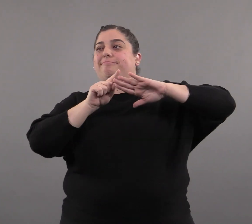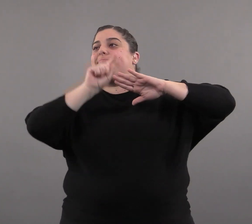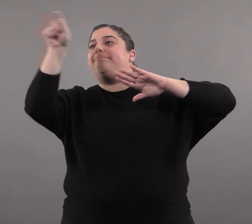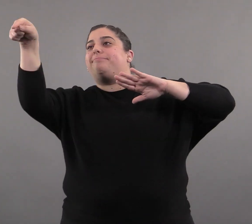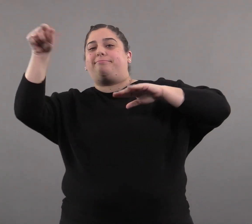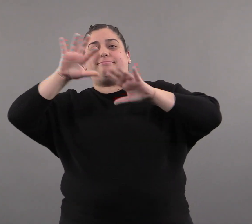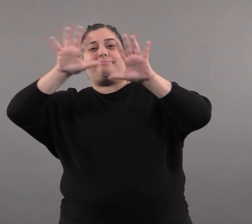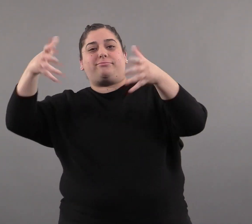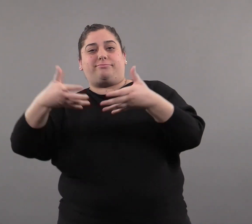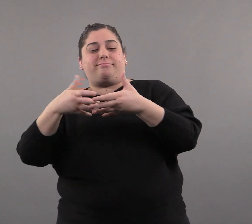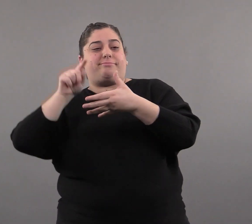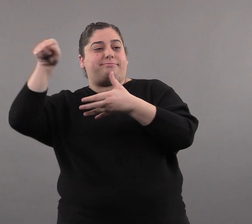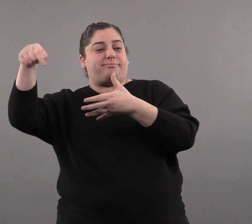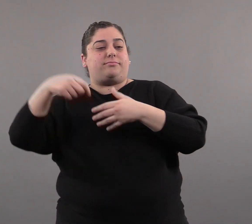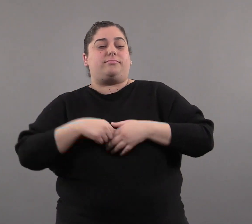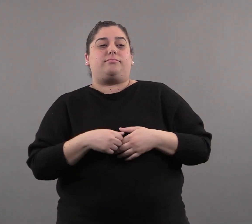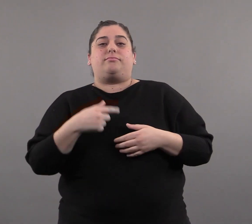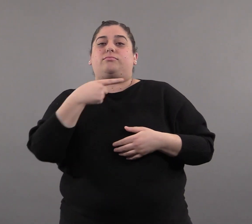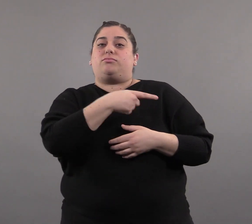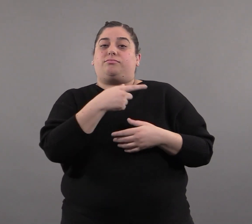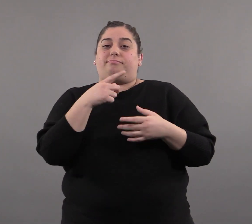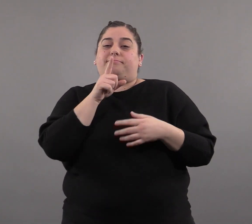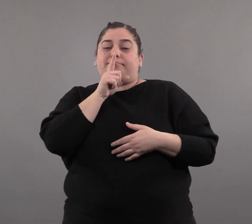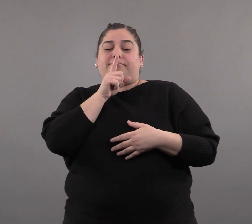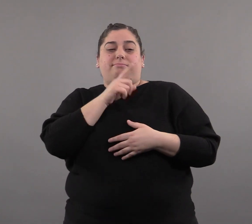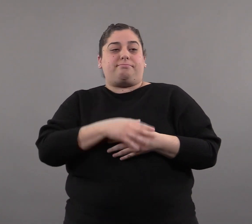received. In the back.